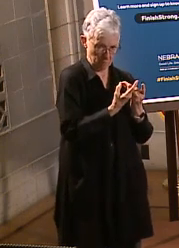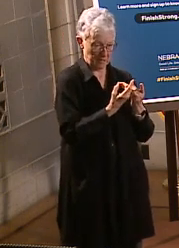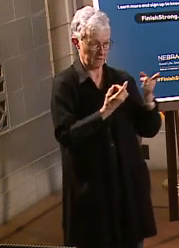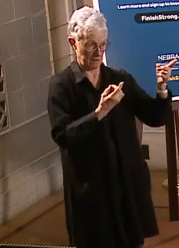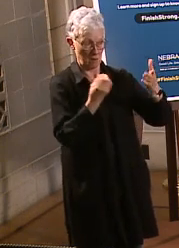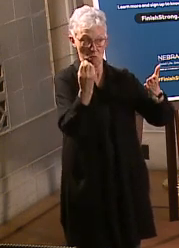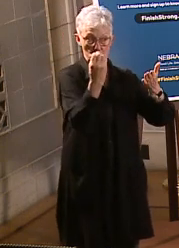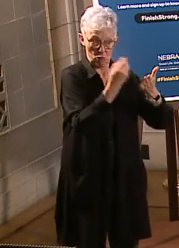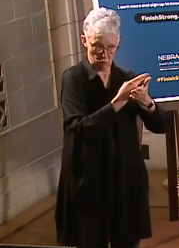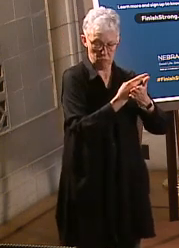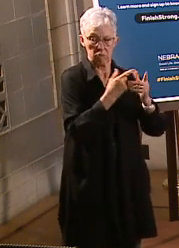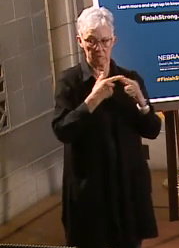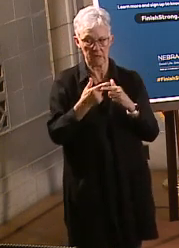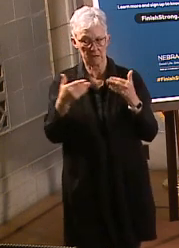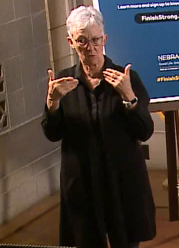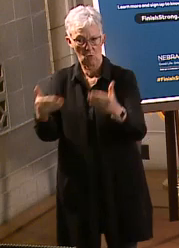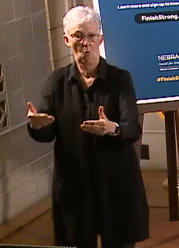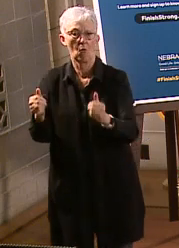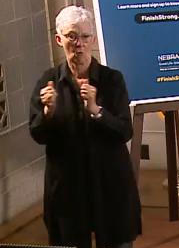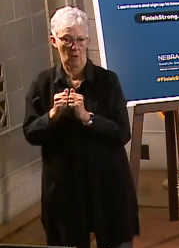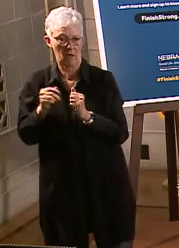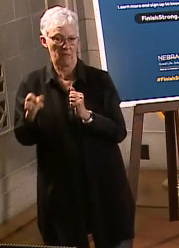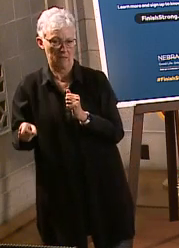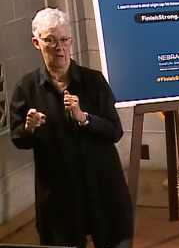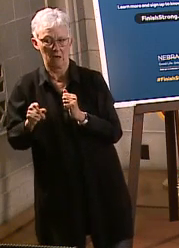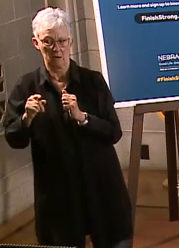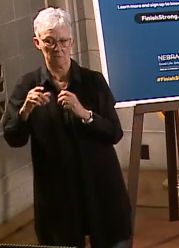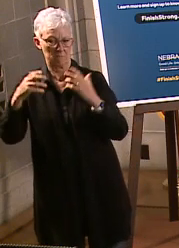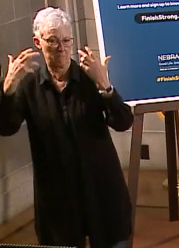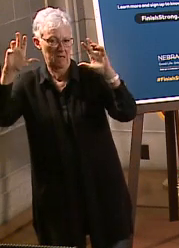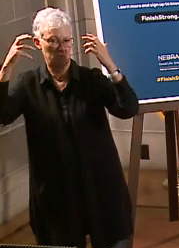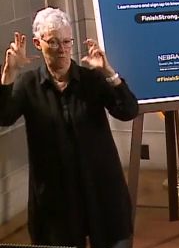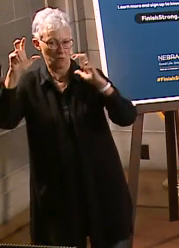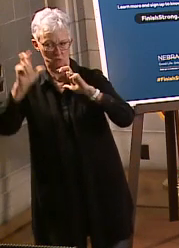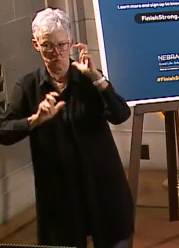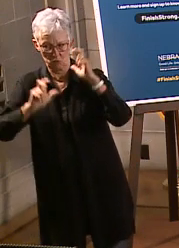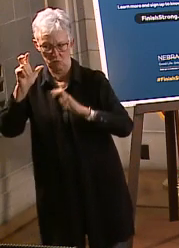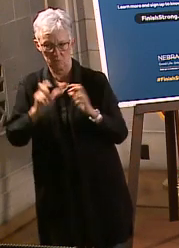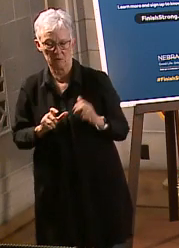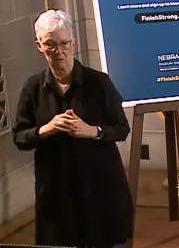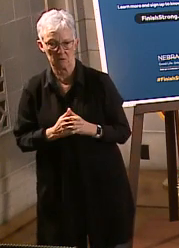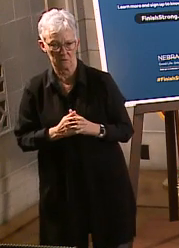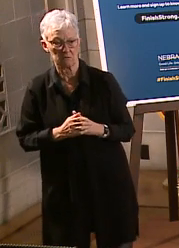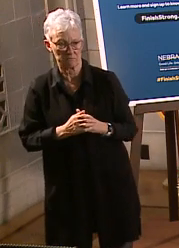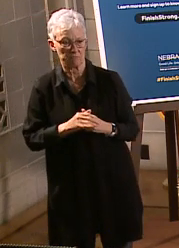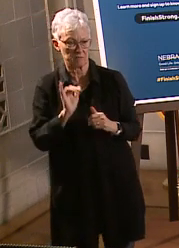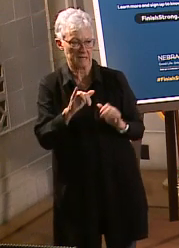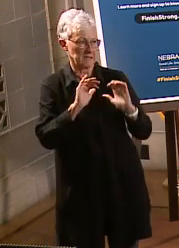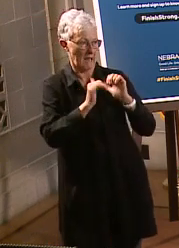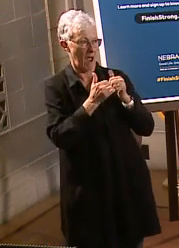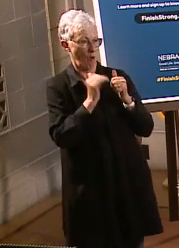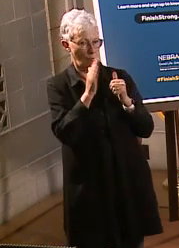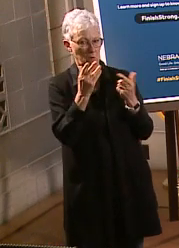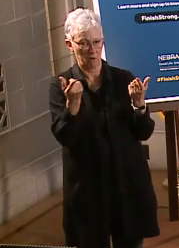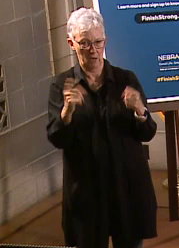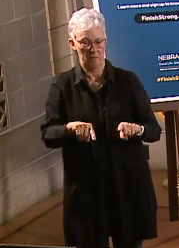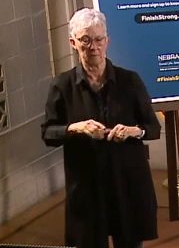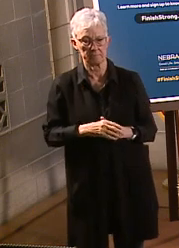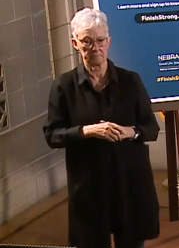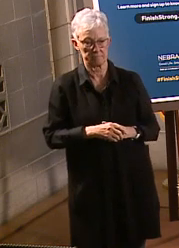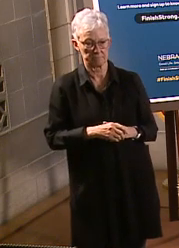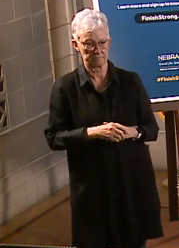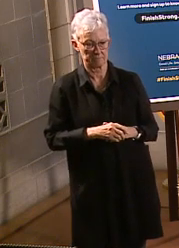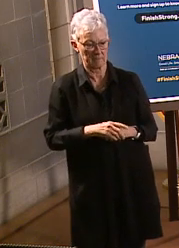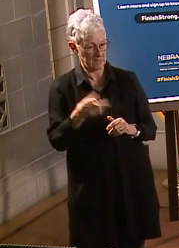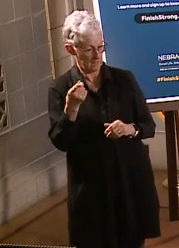to put the plan in place, how they're going to socially distance and all that sort of good stuff. But that's how that will be taken care of. And so with